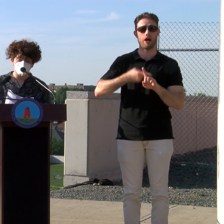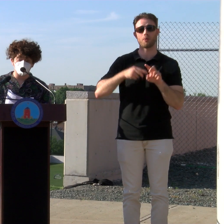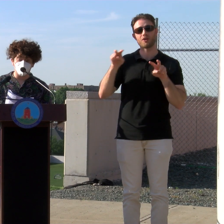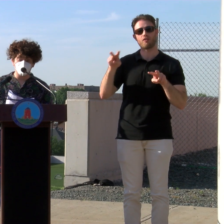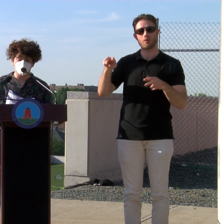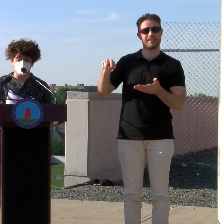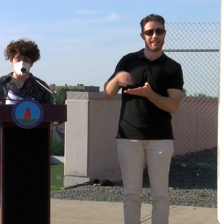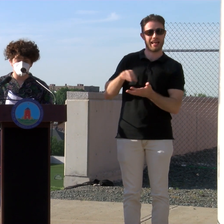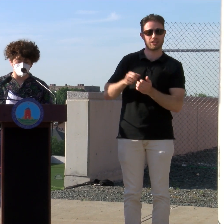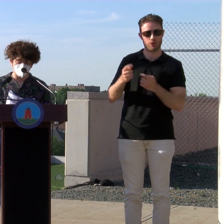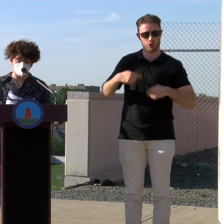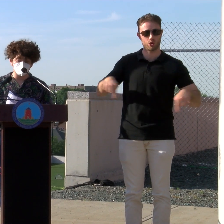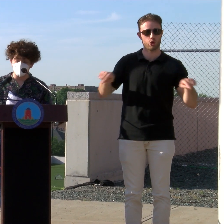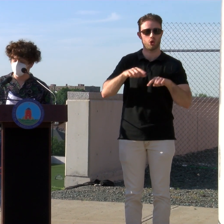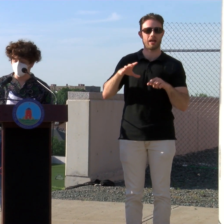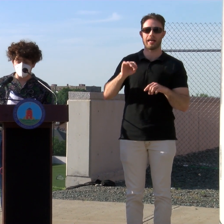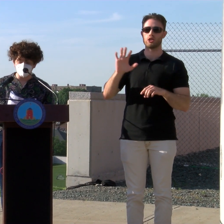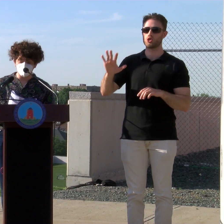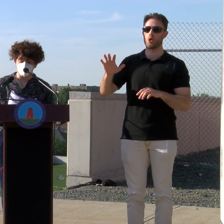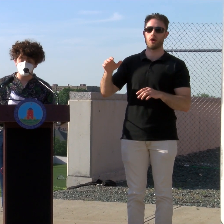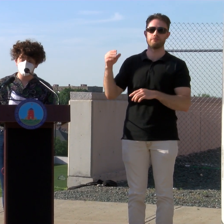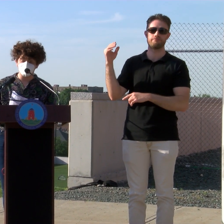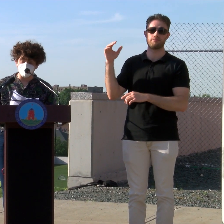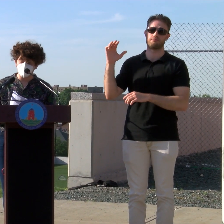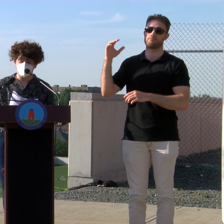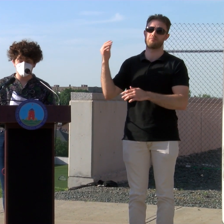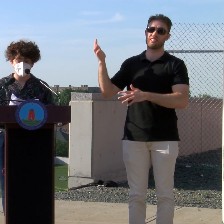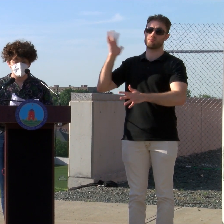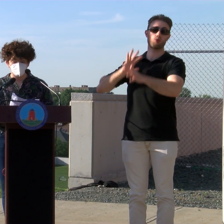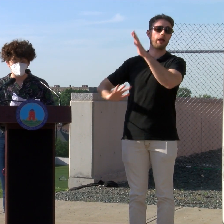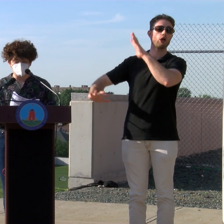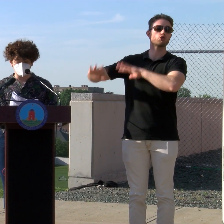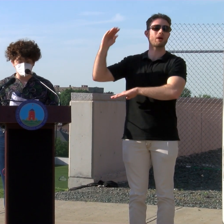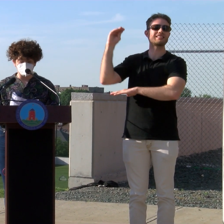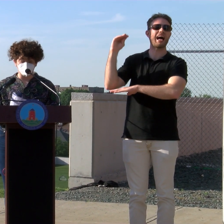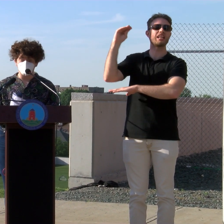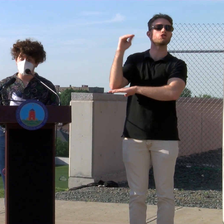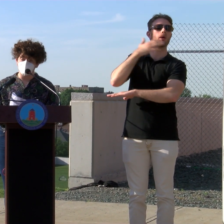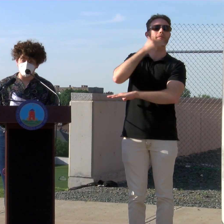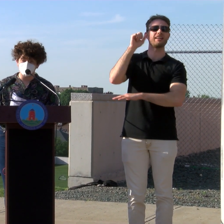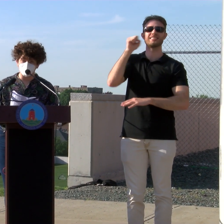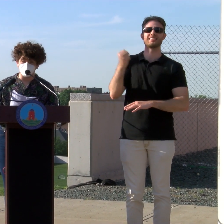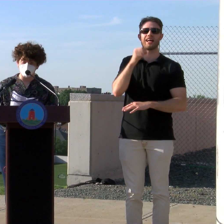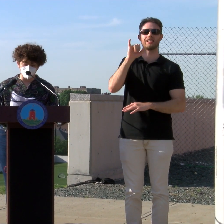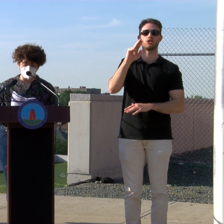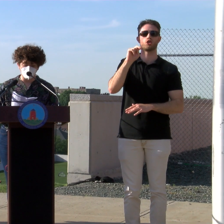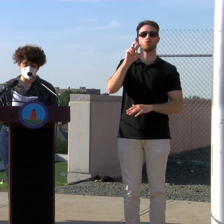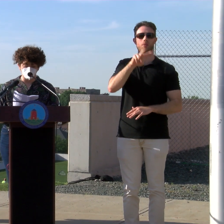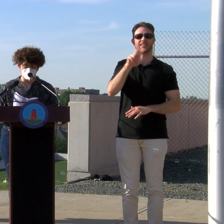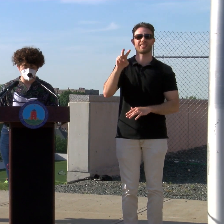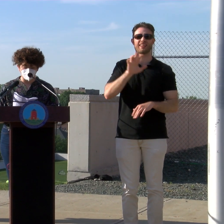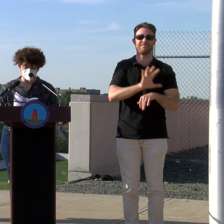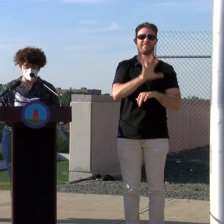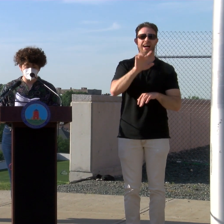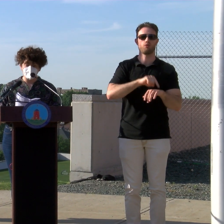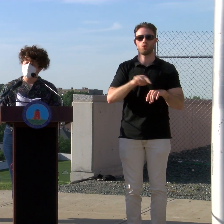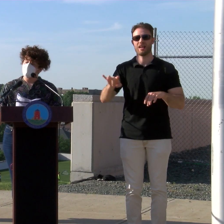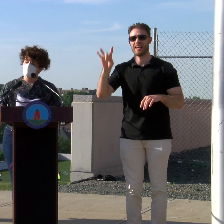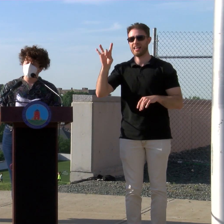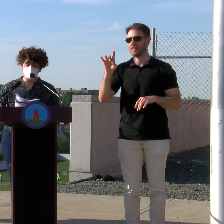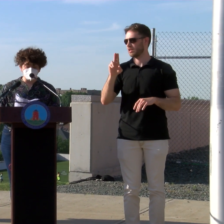dancing with you and your prehistoric dinosaur bust on Saturday, June 22nd from 5 to 8 p.m. in Union